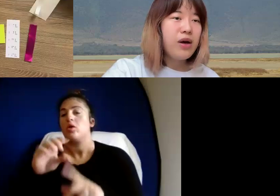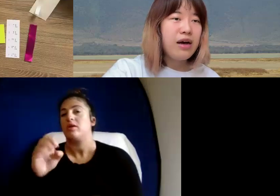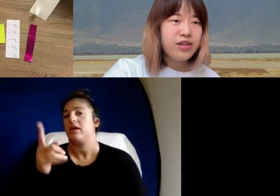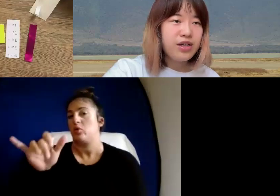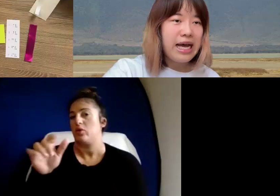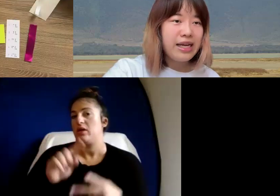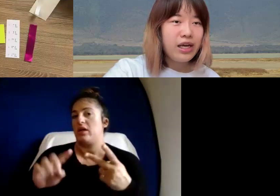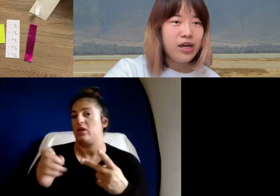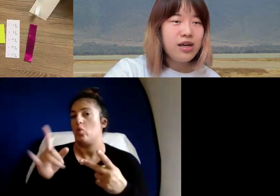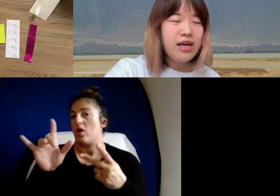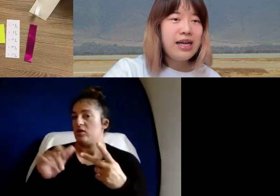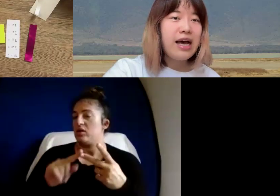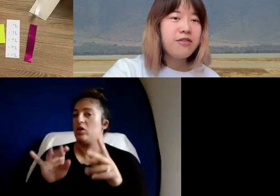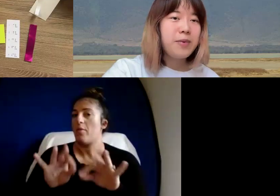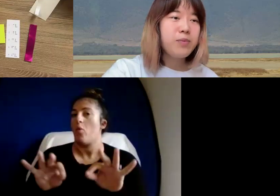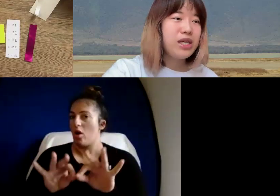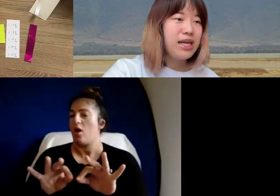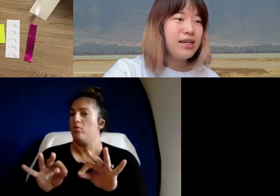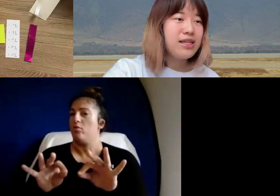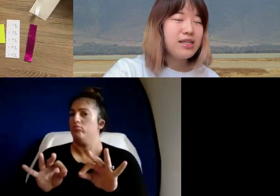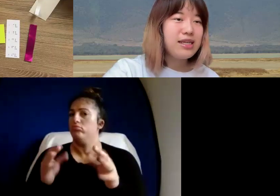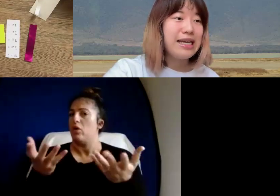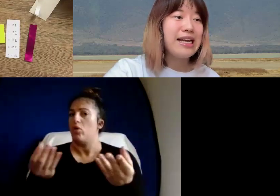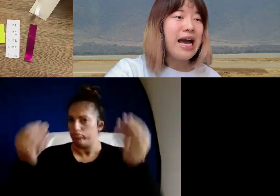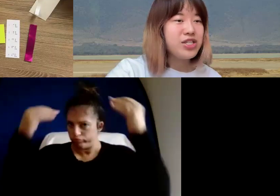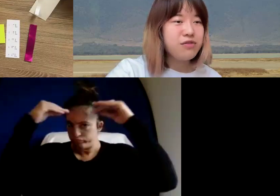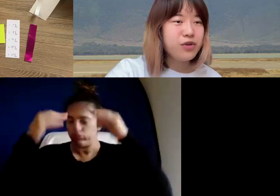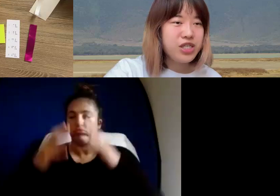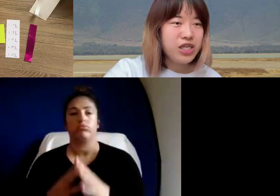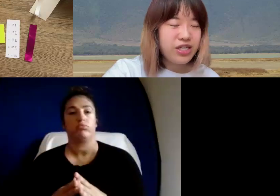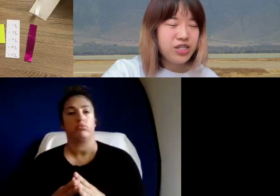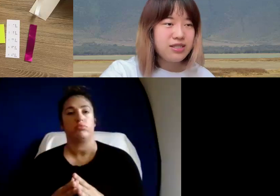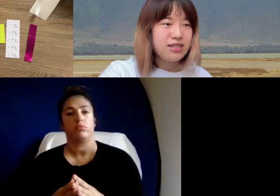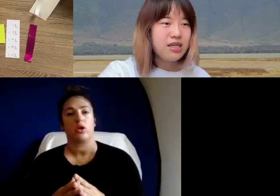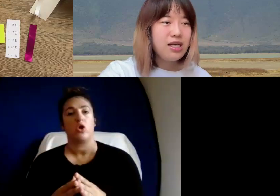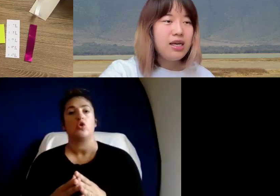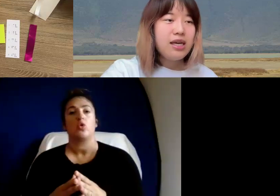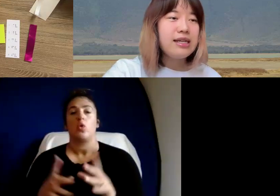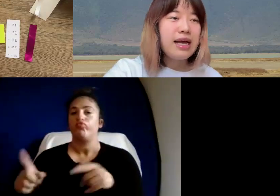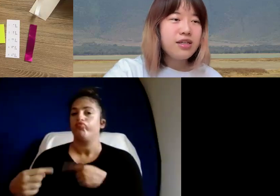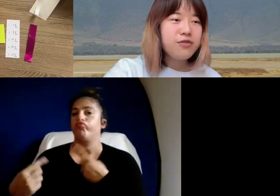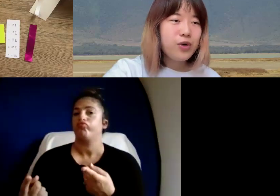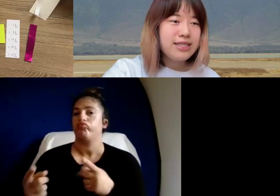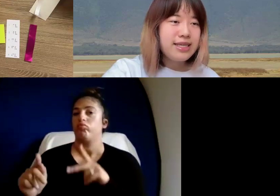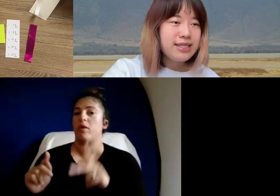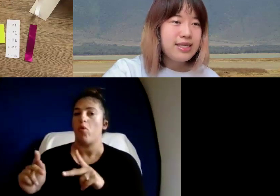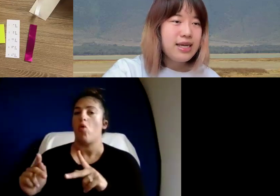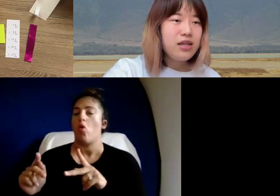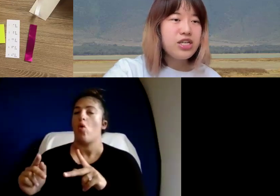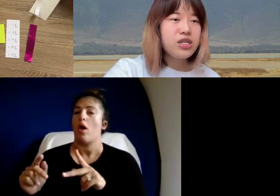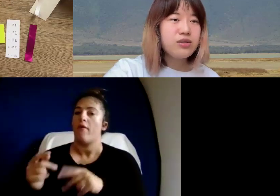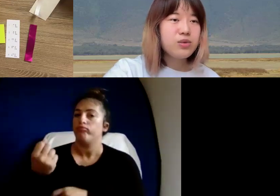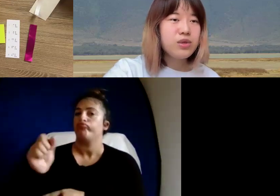are people out there that care and have been put in action for generations. In